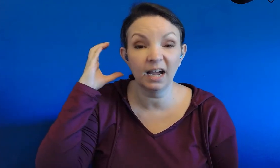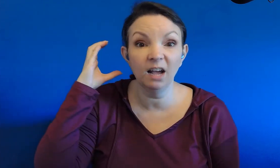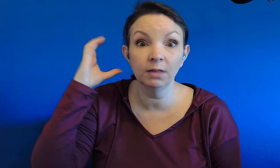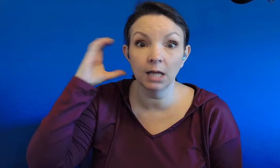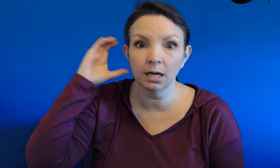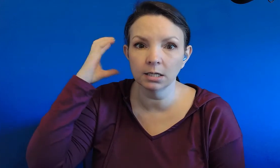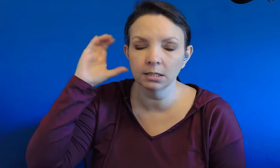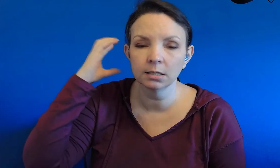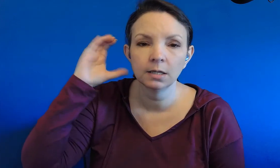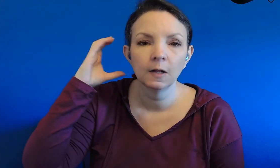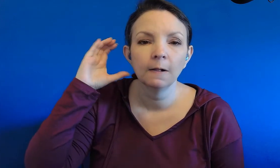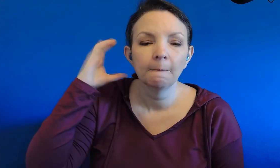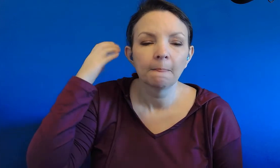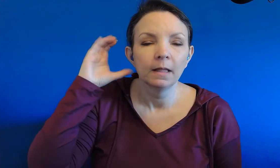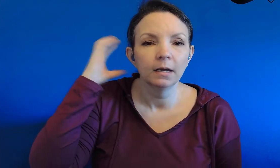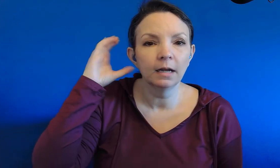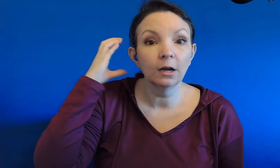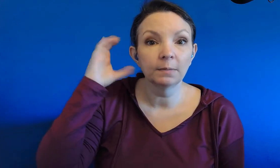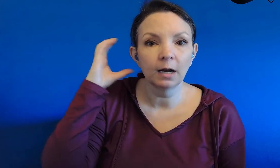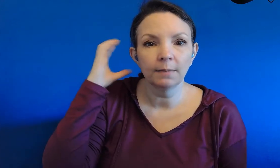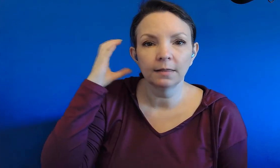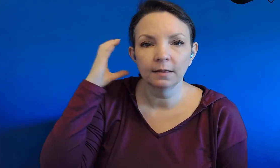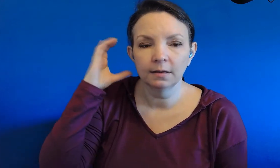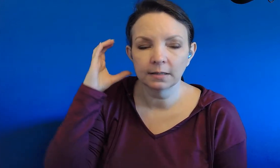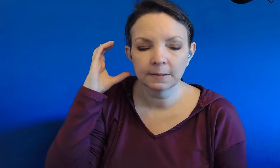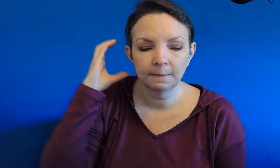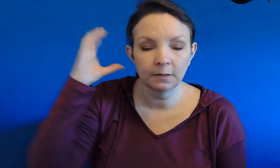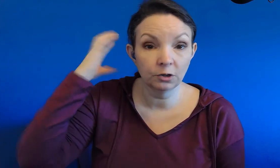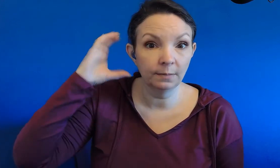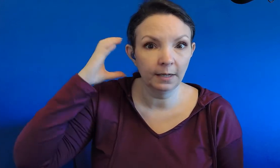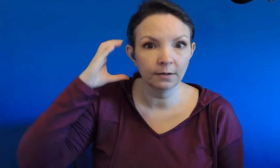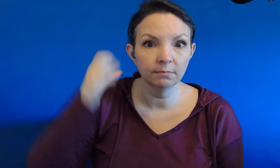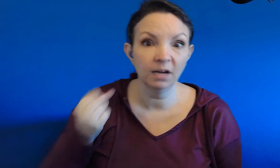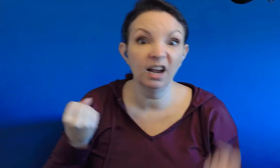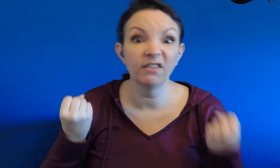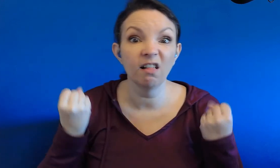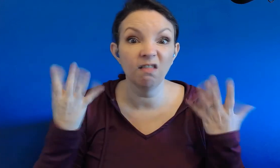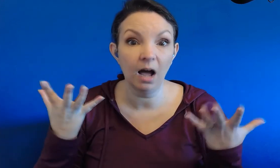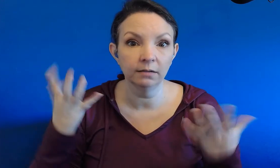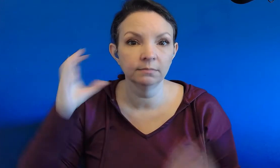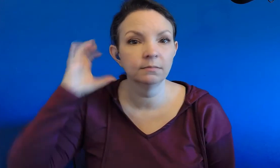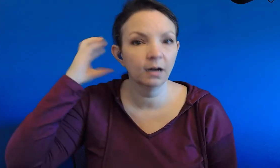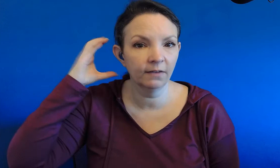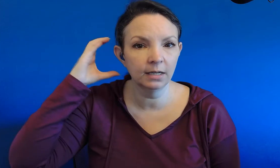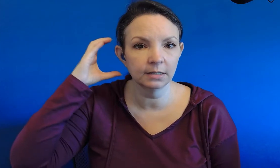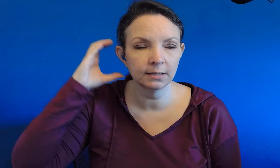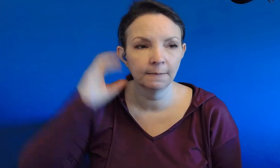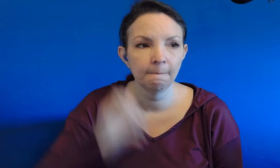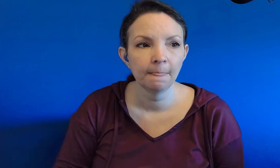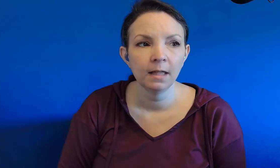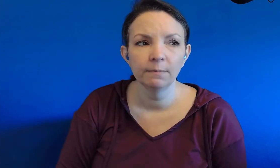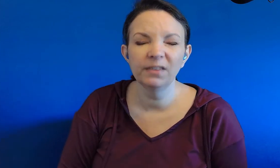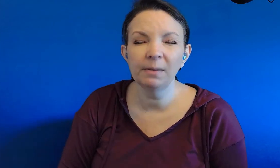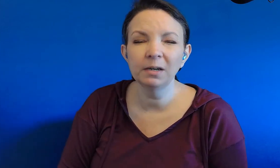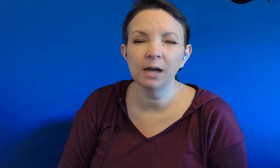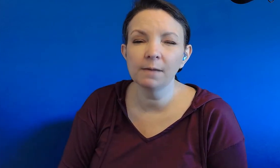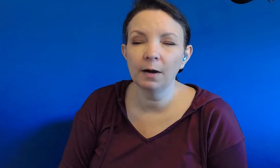lot of cousins. And then I'm going to talk about this. And it's going to be here. I have a lot of cousins. But if I'm going to talk about